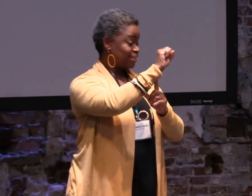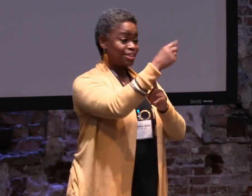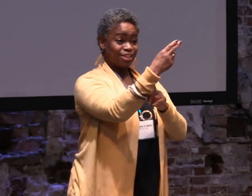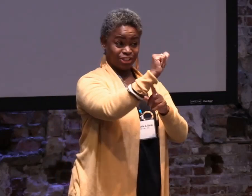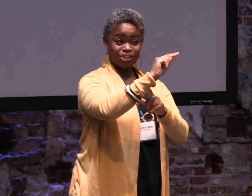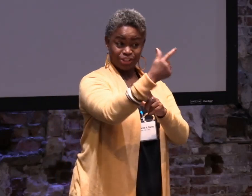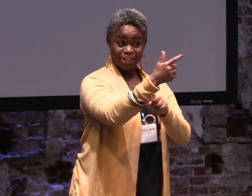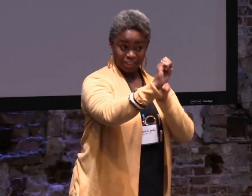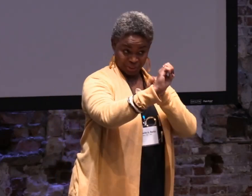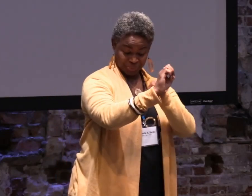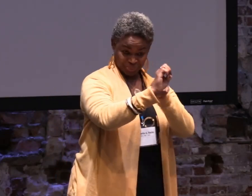the late